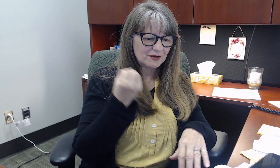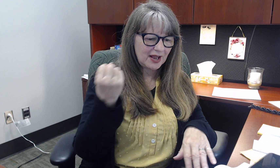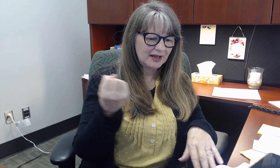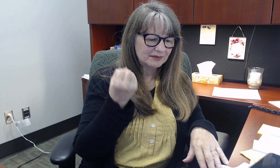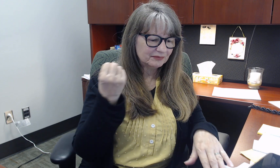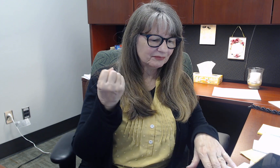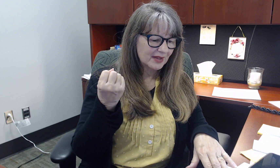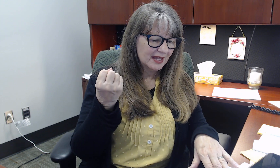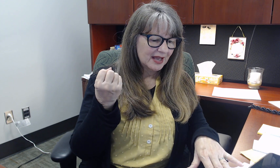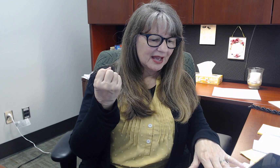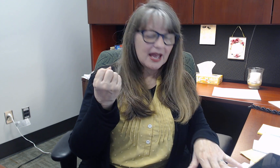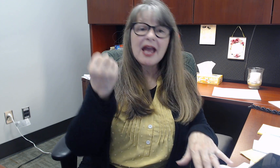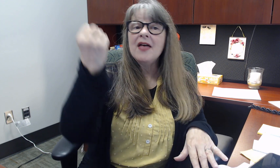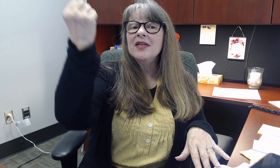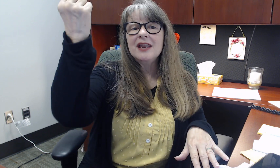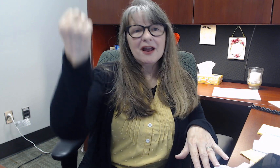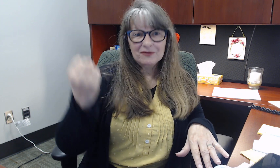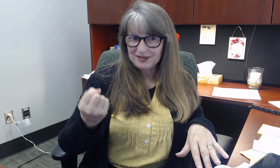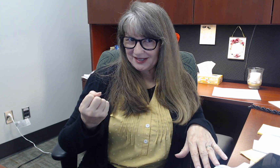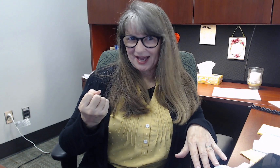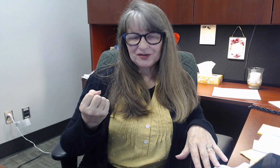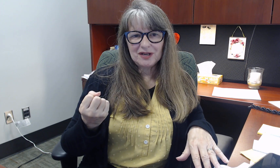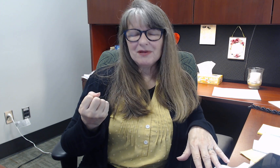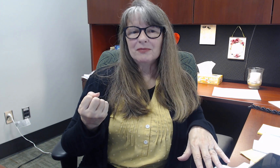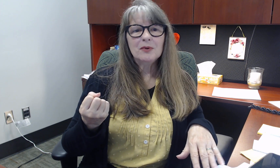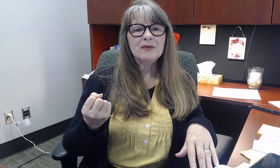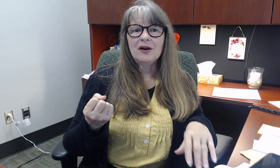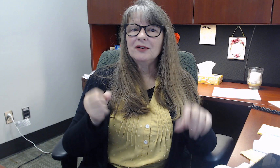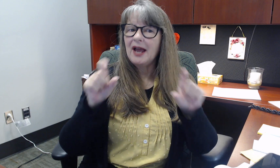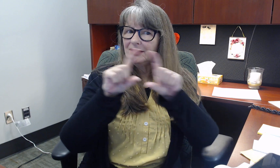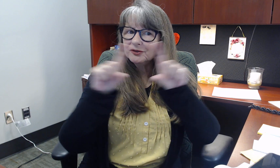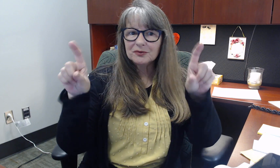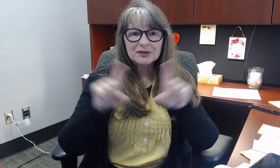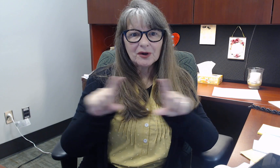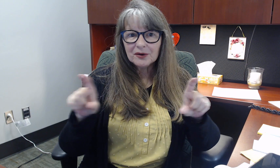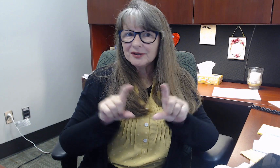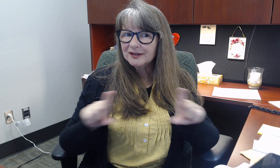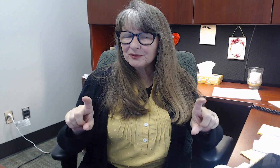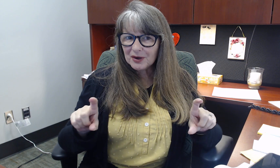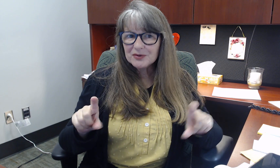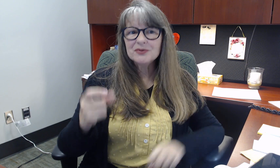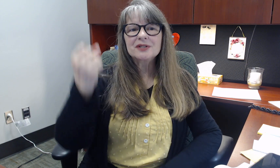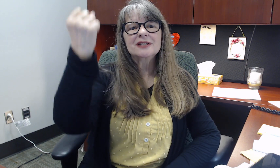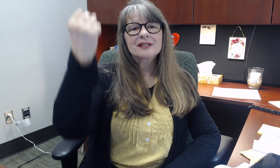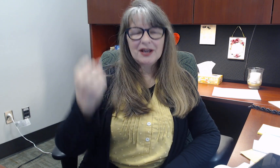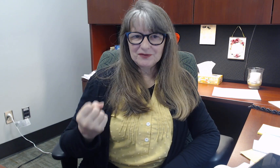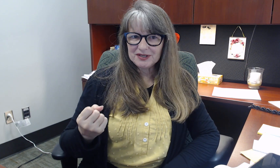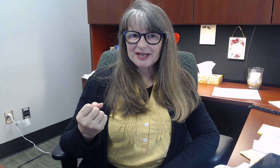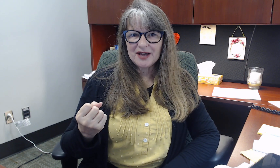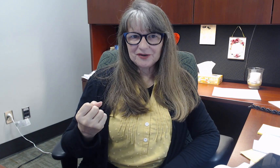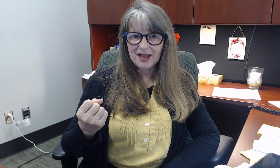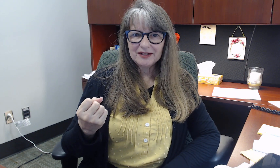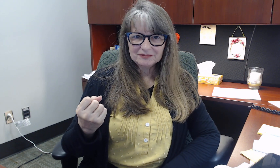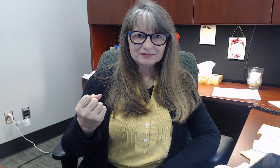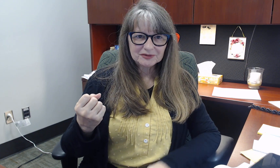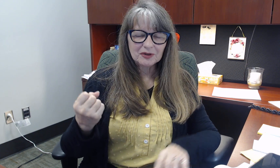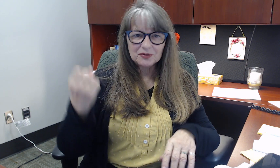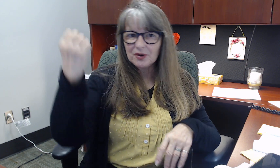Saturday. And then every Saturday, remember we've got our calendar with our rows every Saturday. So